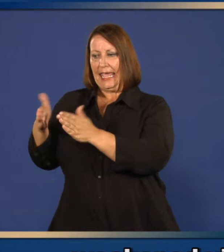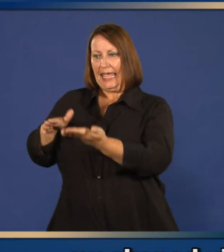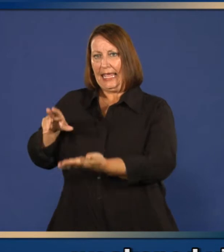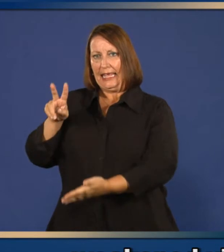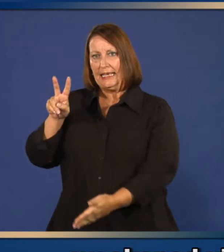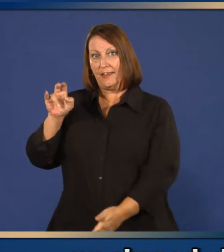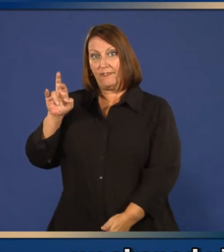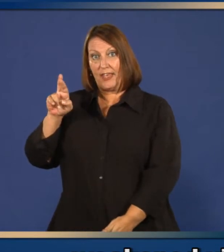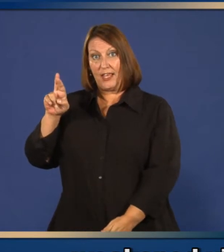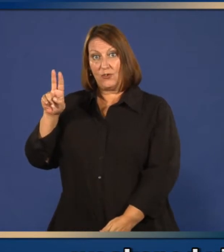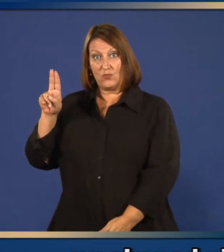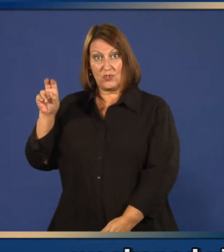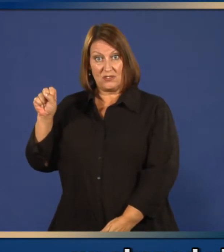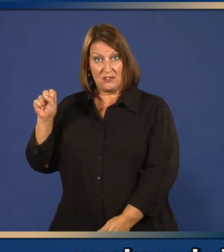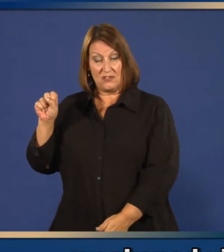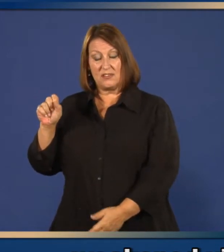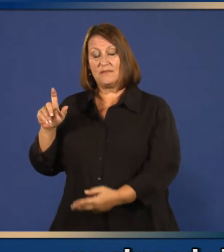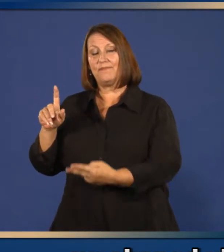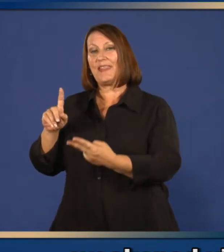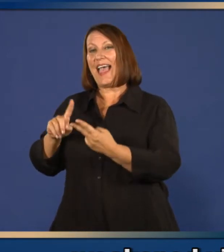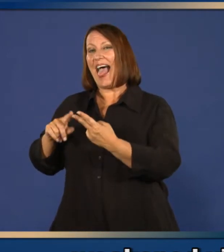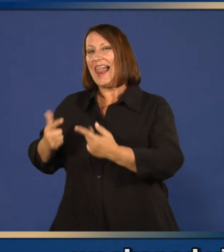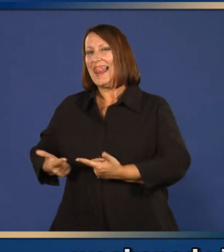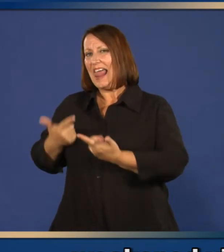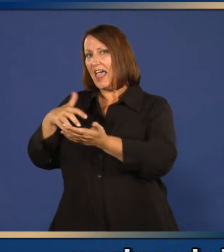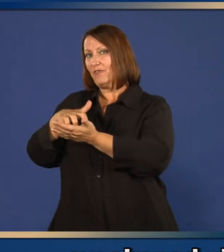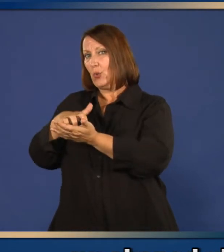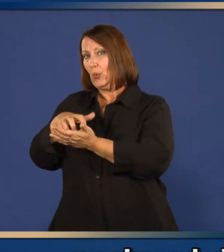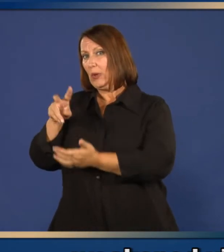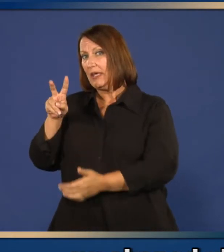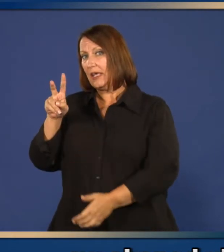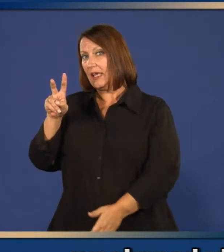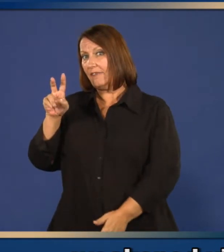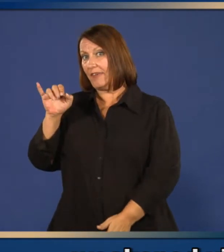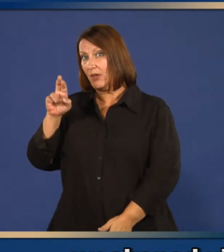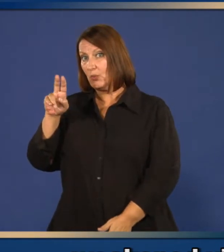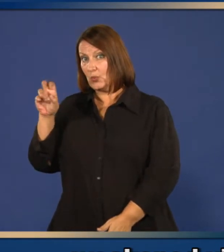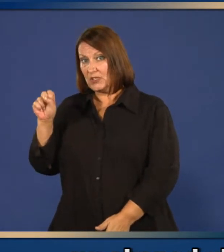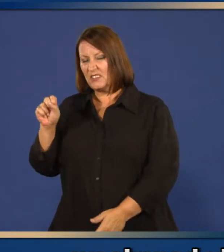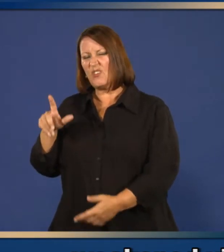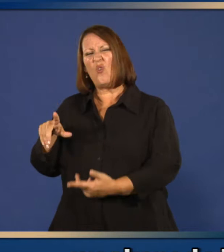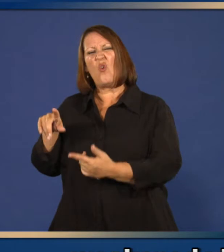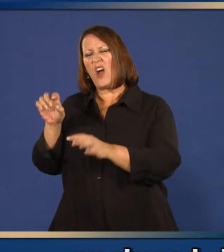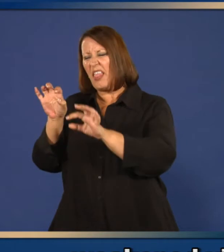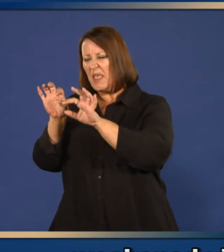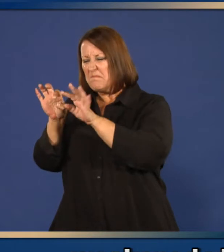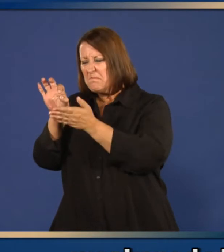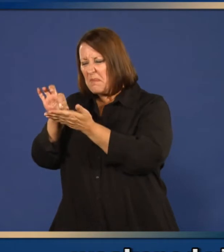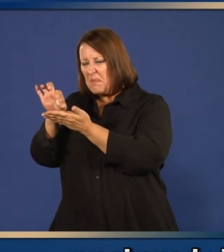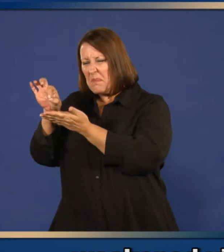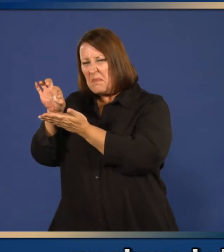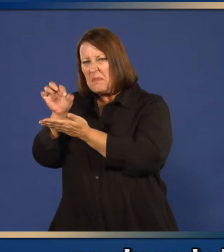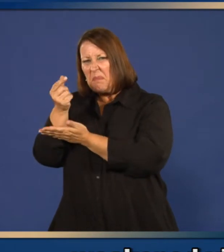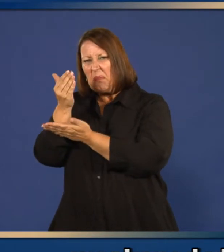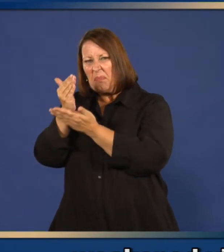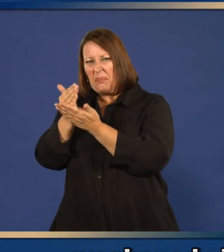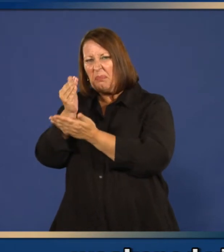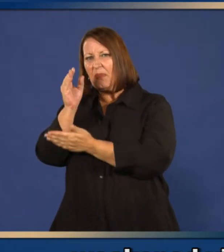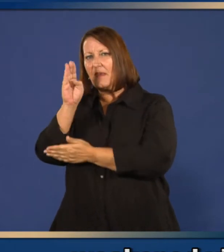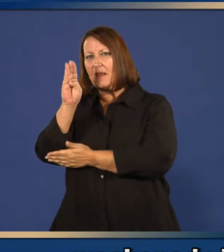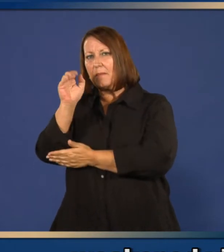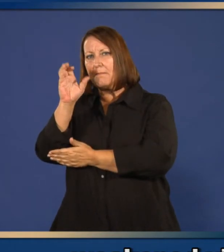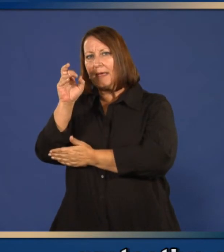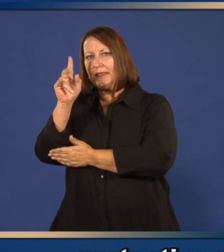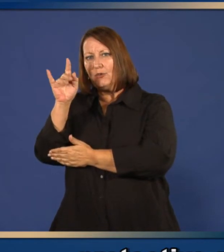inactivated viruses, or small parts of bacteria or viruses that prompt the body